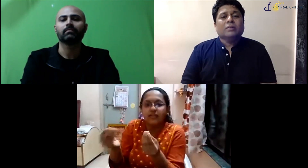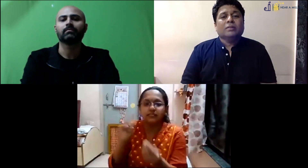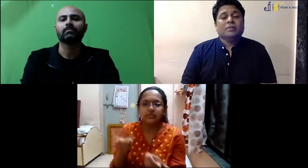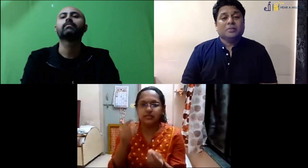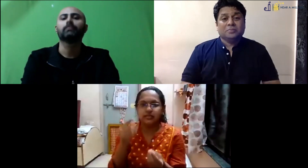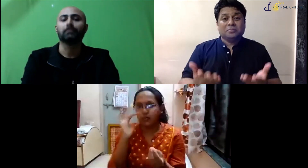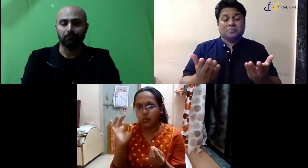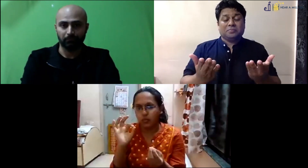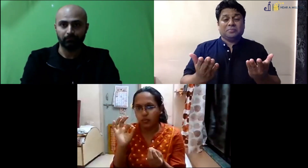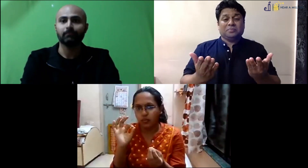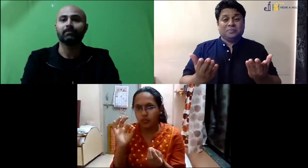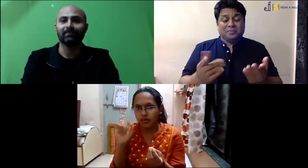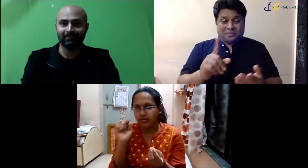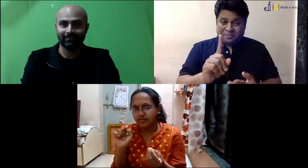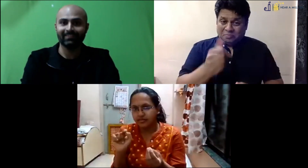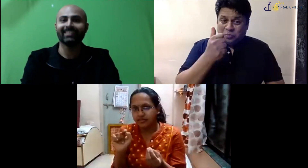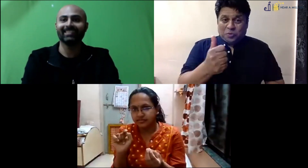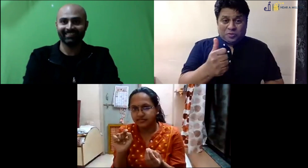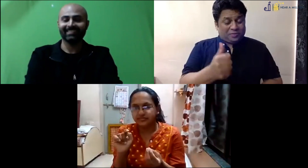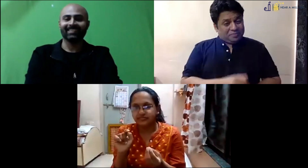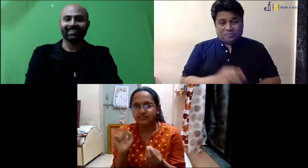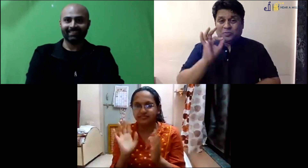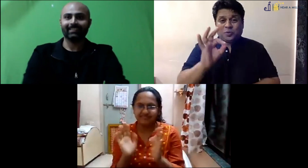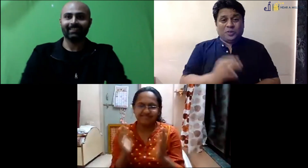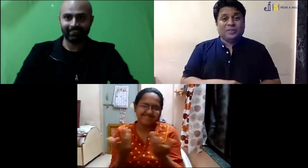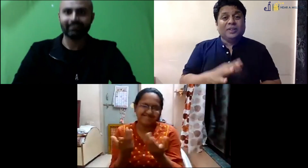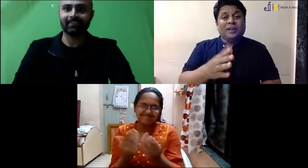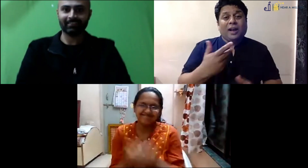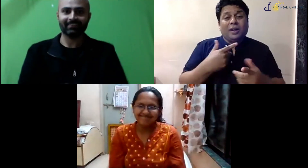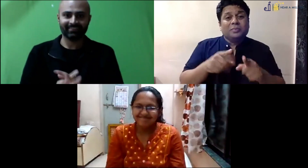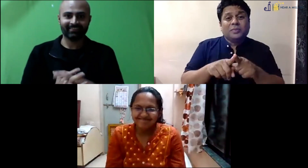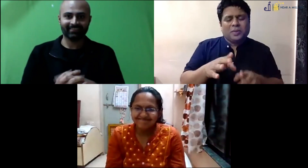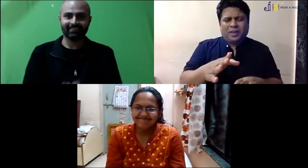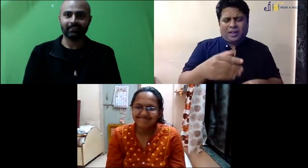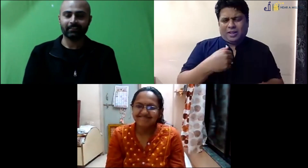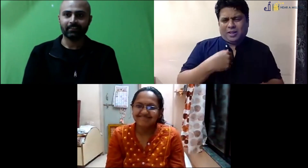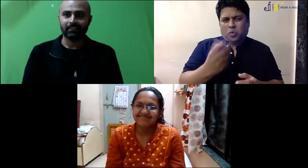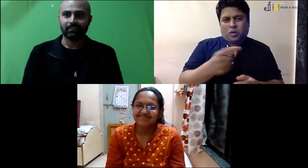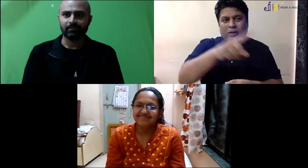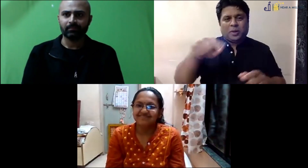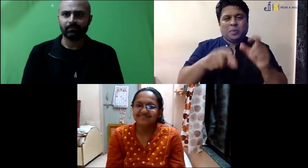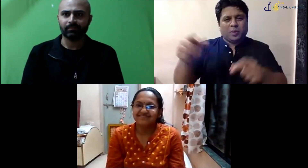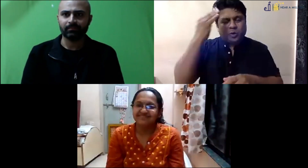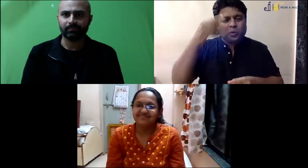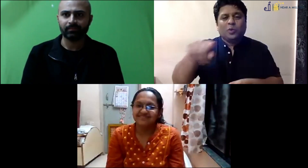so you have to provide the solution how they can communicate with each other in this